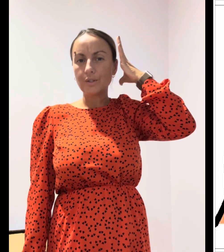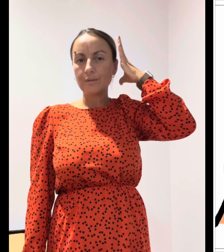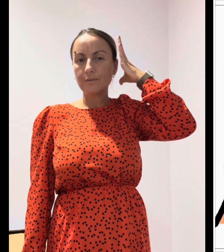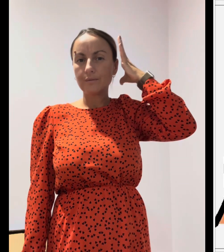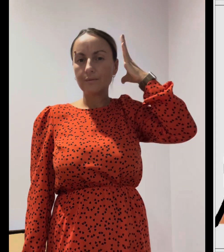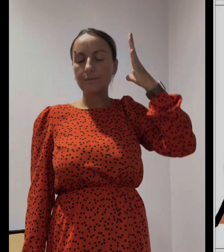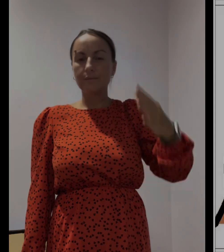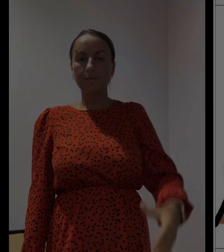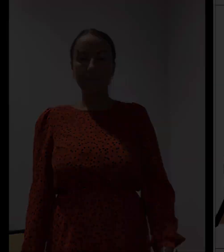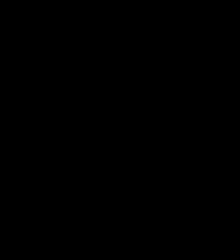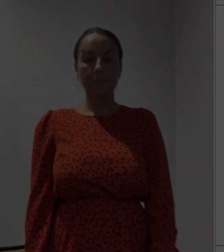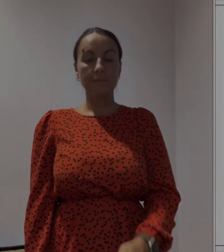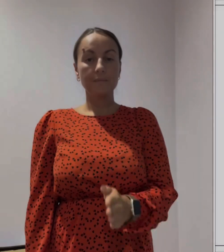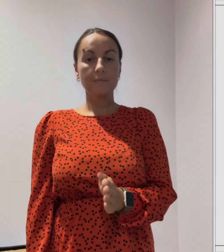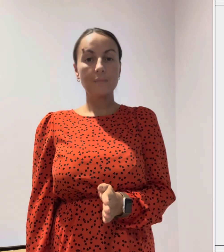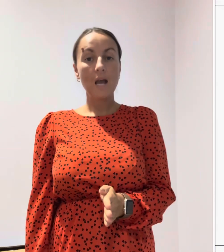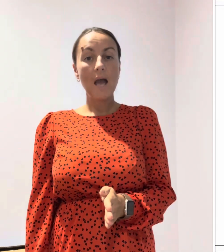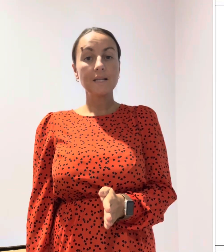loud.